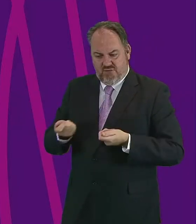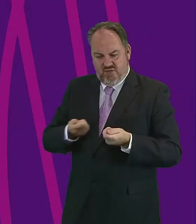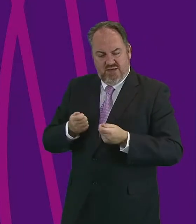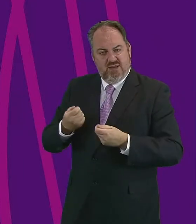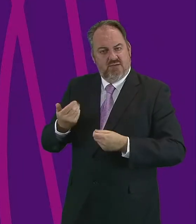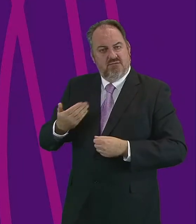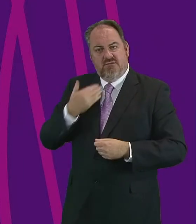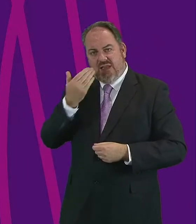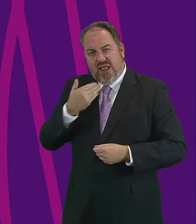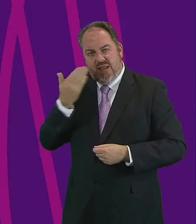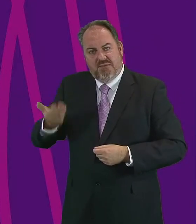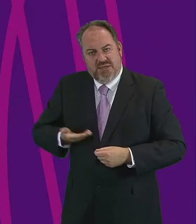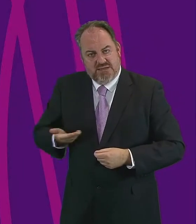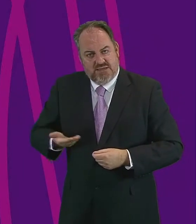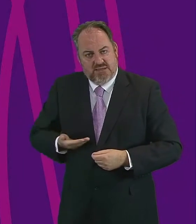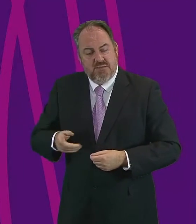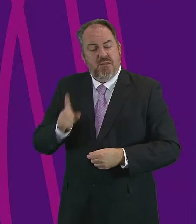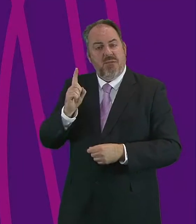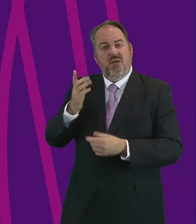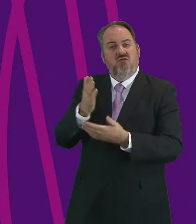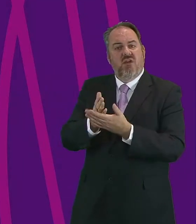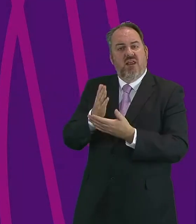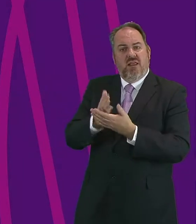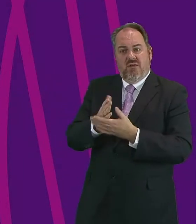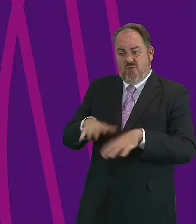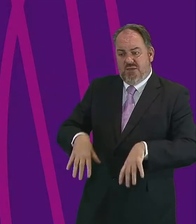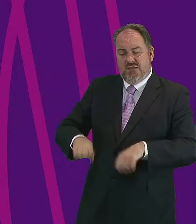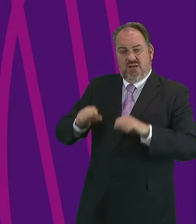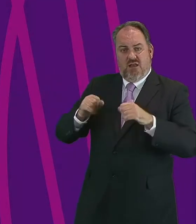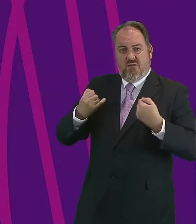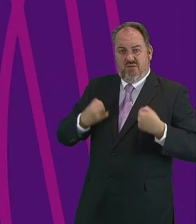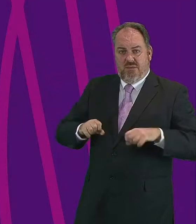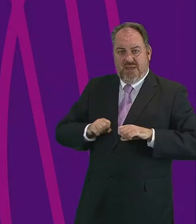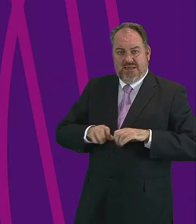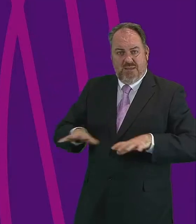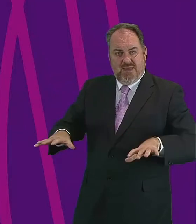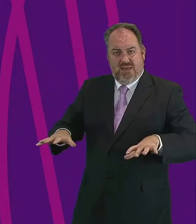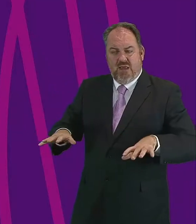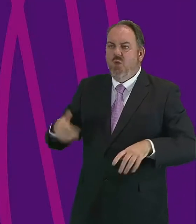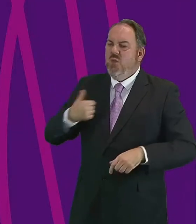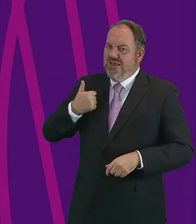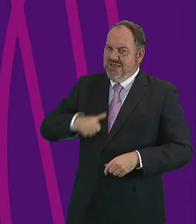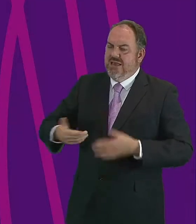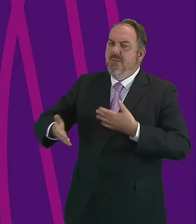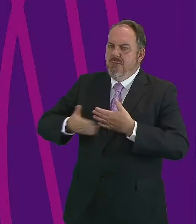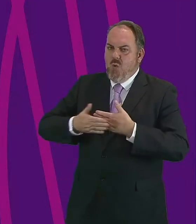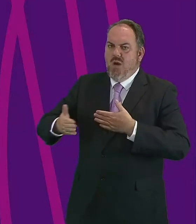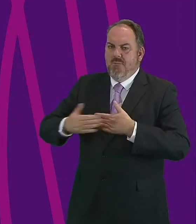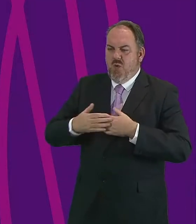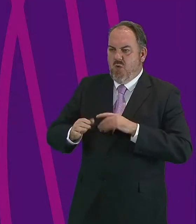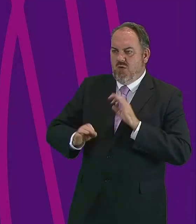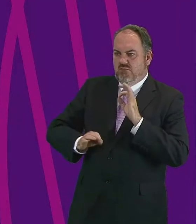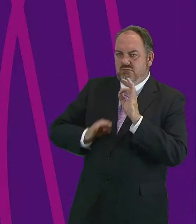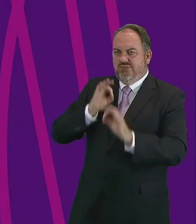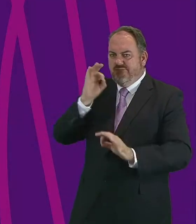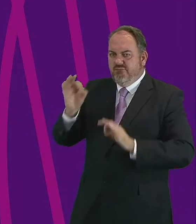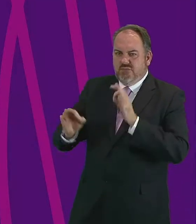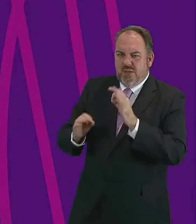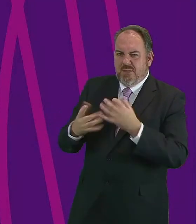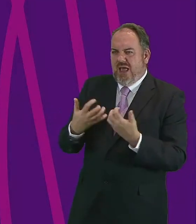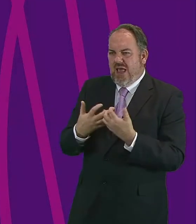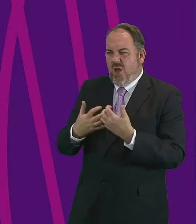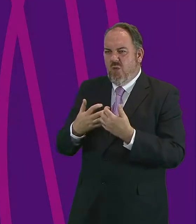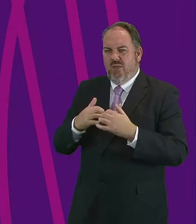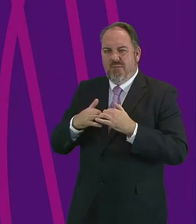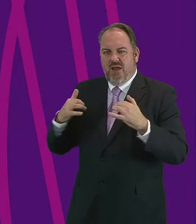and I have had from right at the start of this pandemic, and I think more scrutiny would be welcome. But fundamentally, can we accept that the